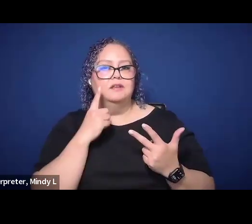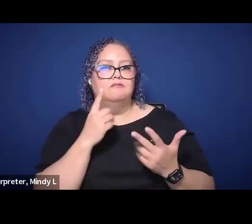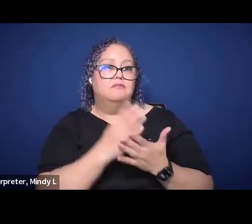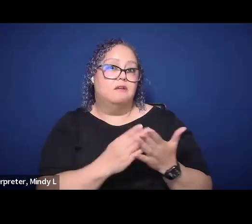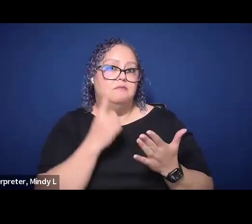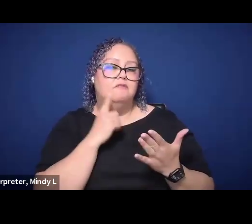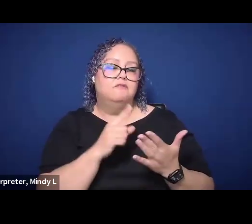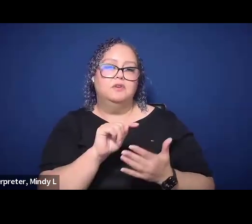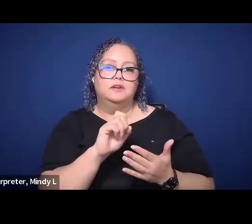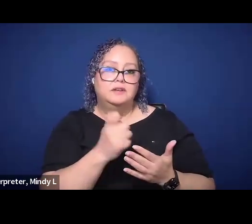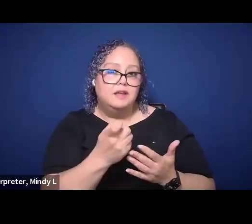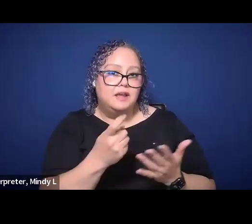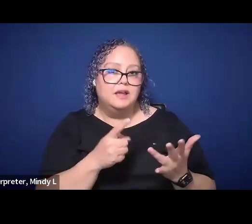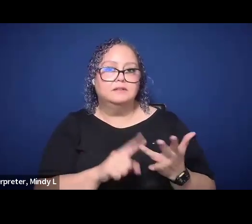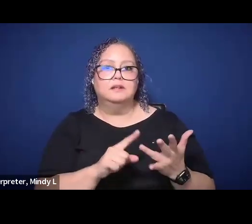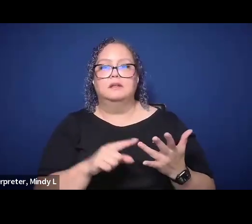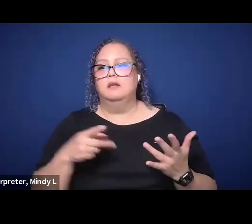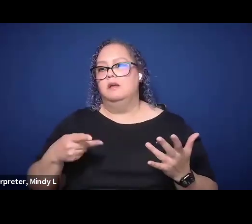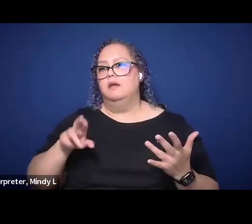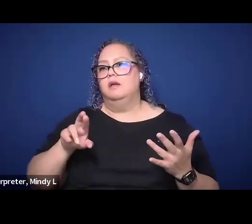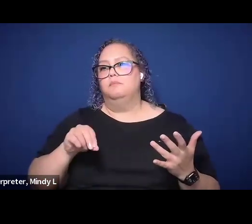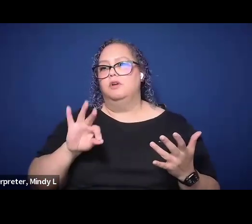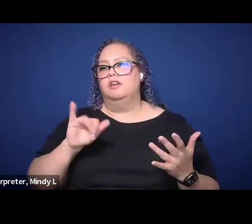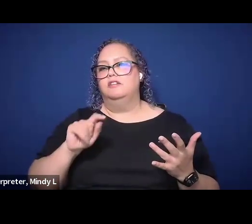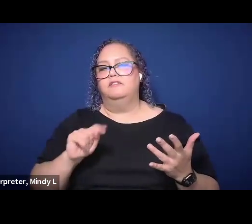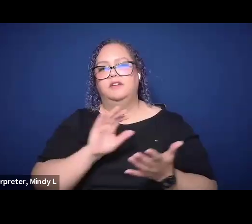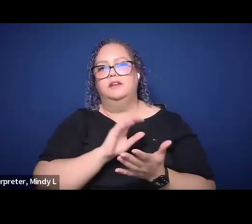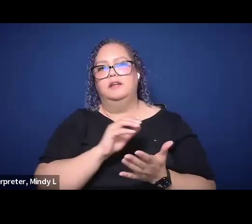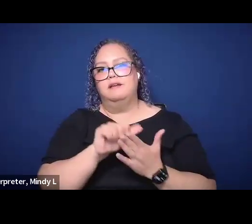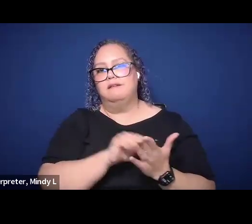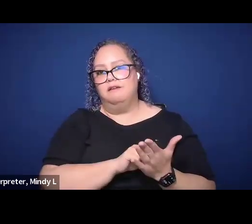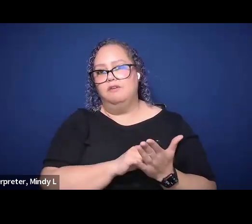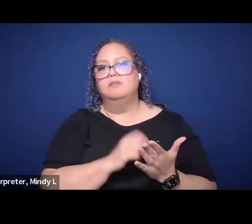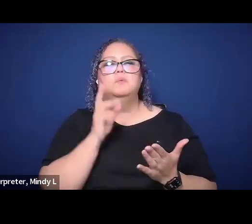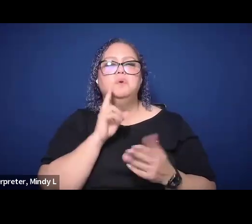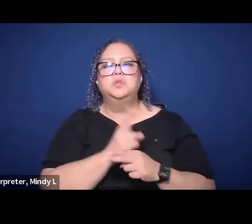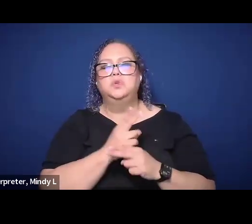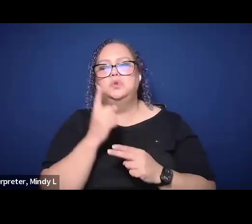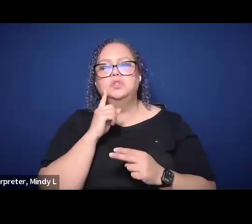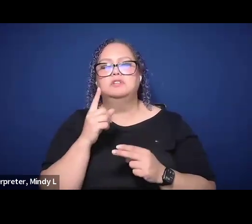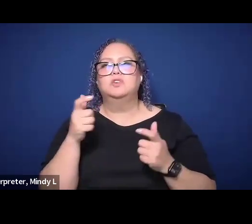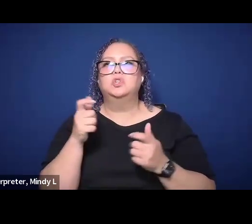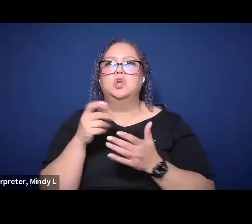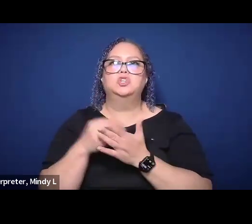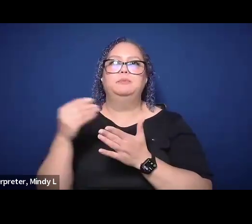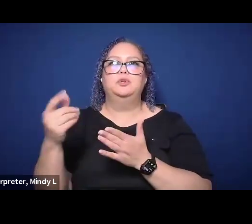in a profit account that you're going to use for large purchases for your business eventually. It's like a savings account for your